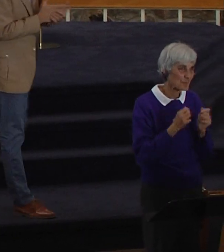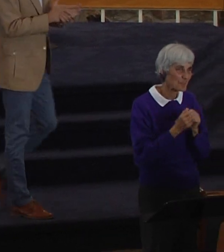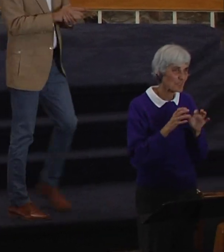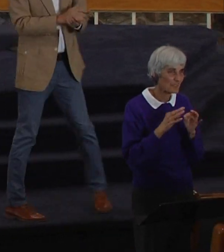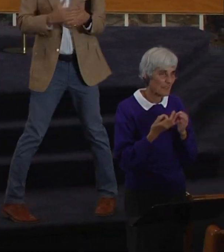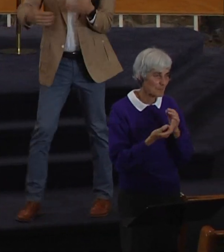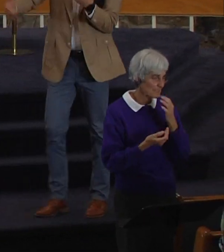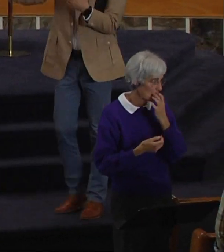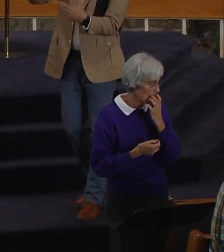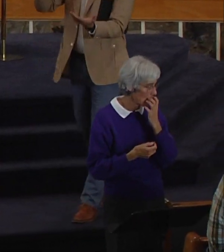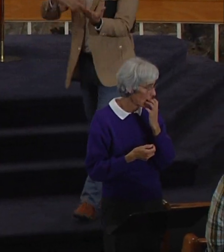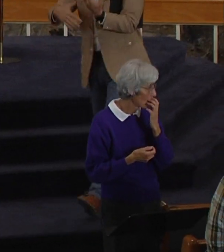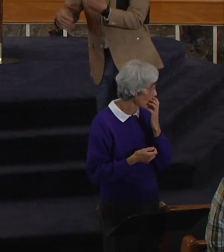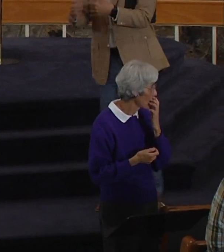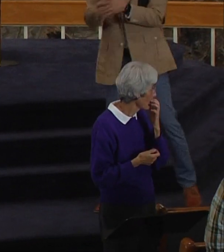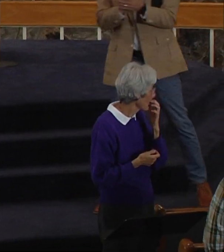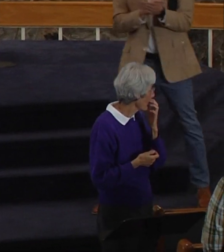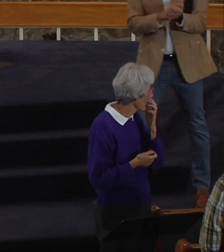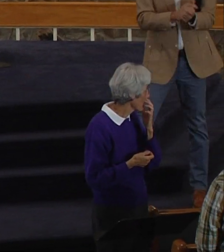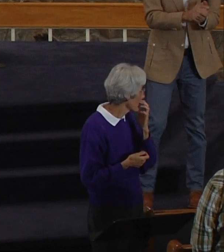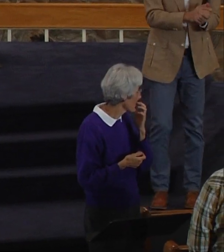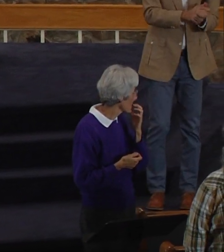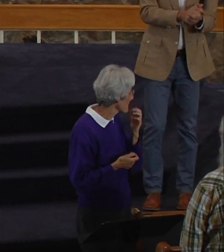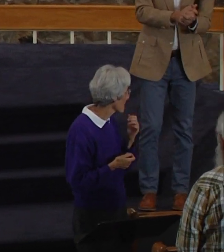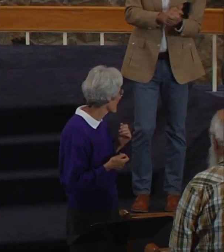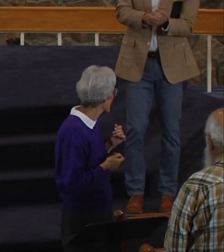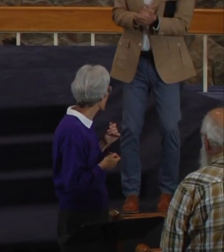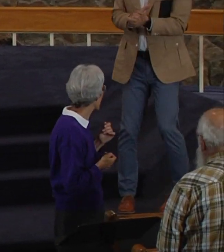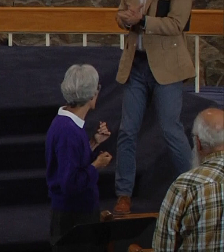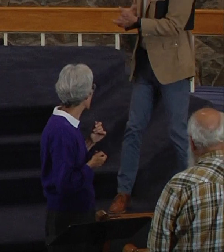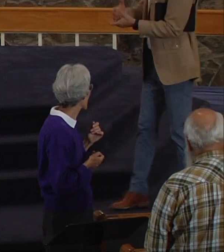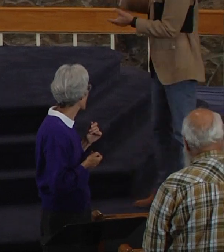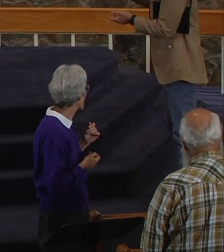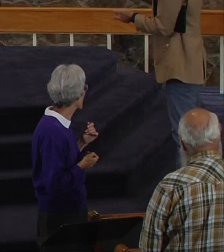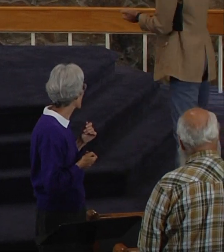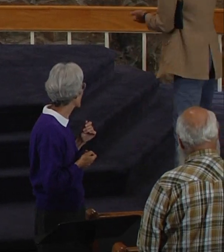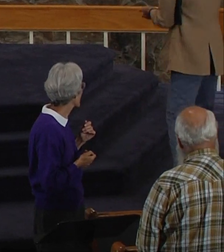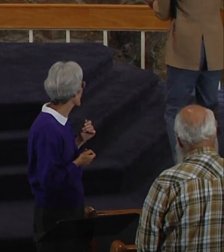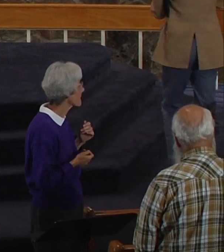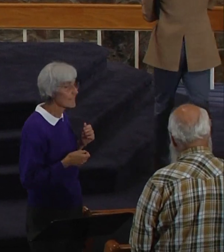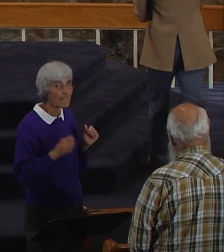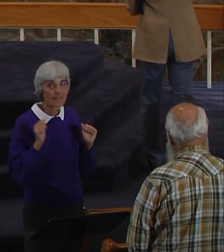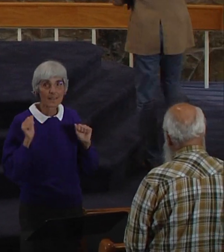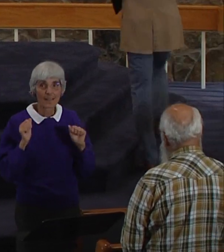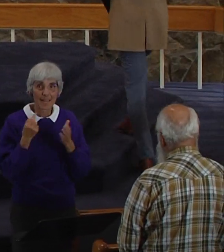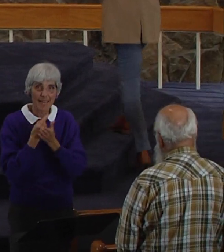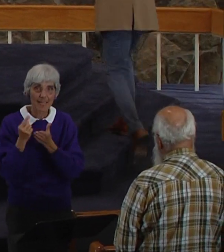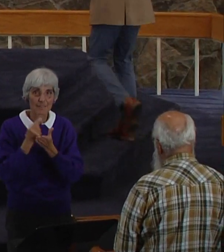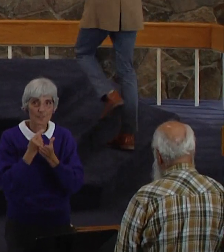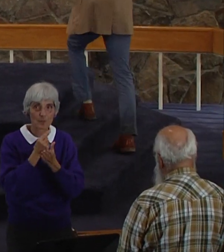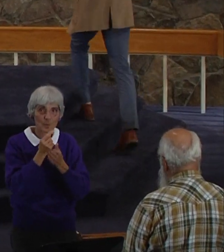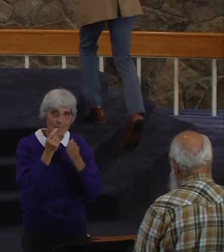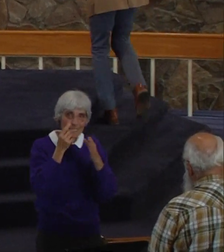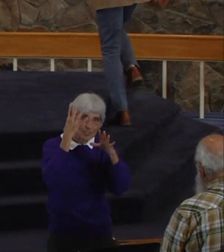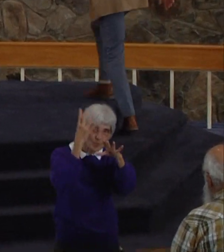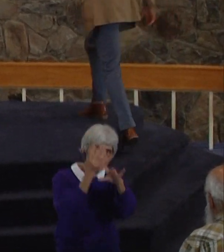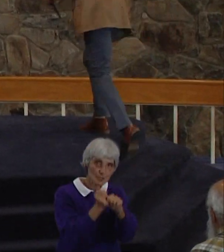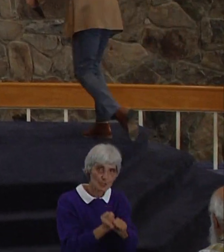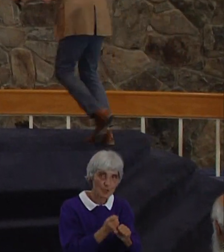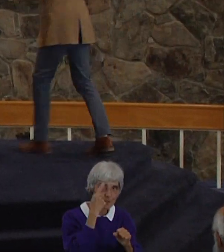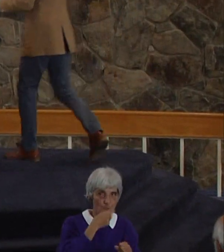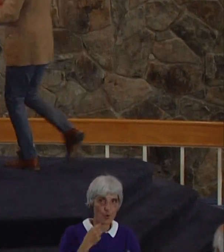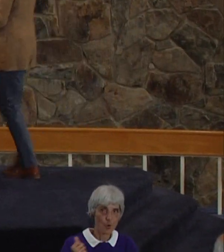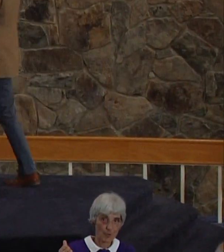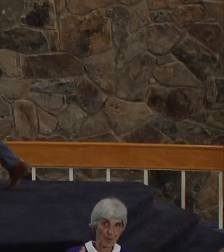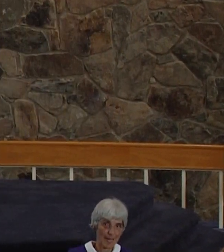continue. I'm sure we're listening to all of their questions and answers. Every week we do a shortened version to help